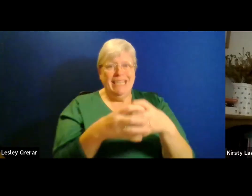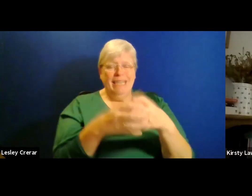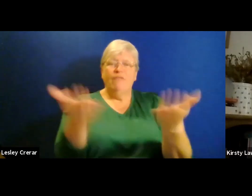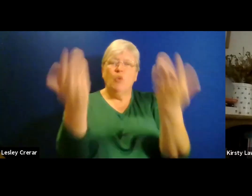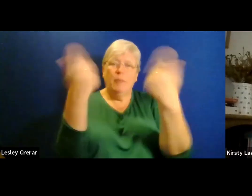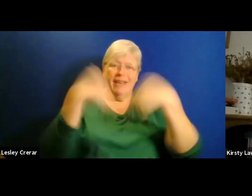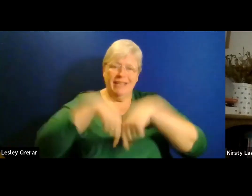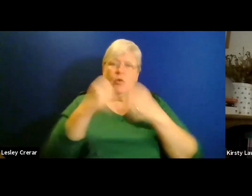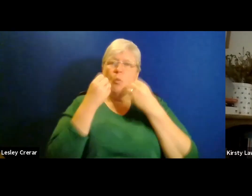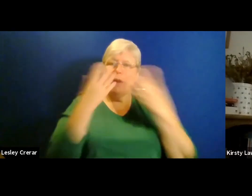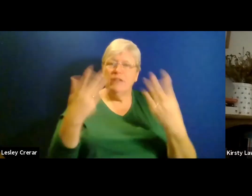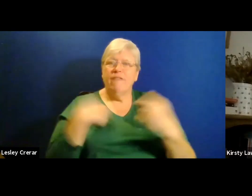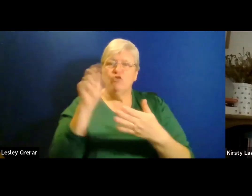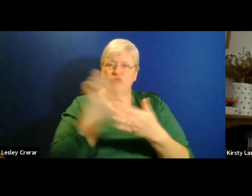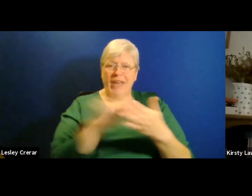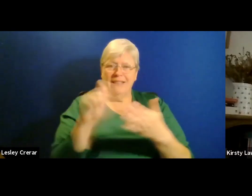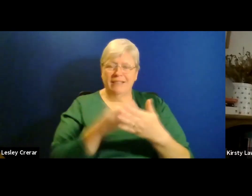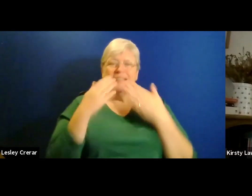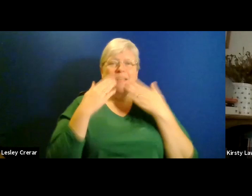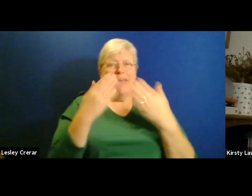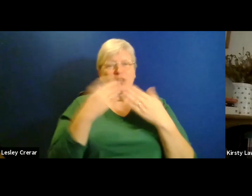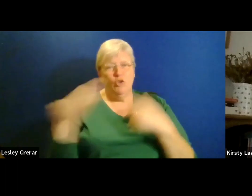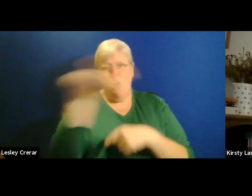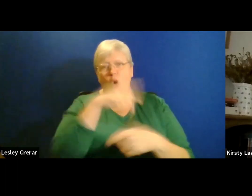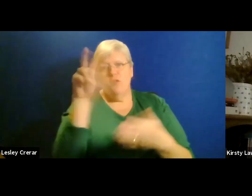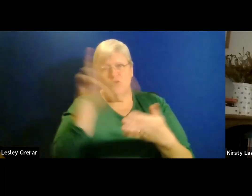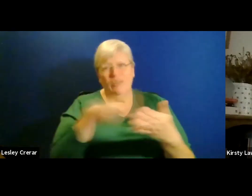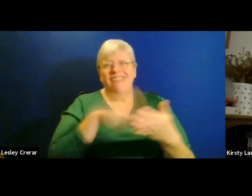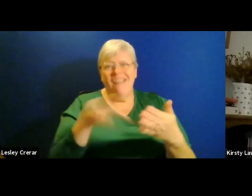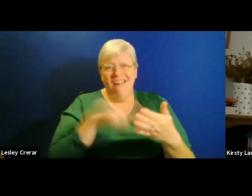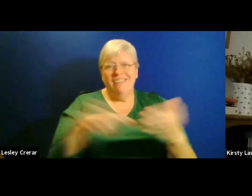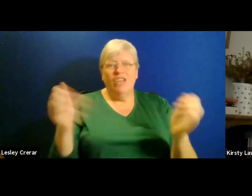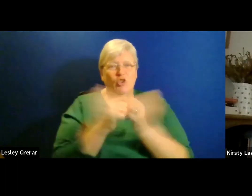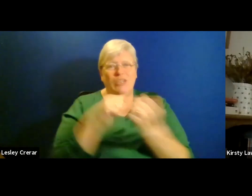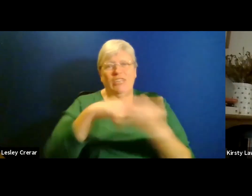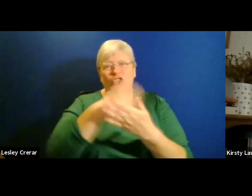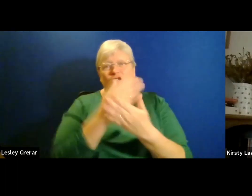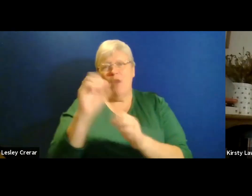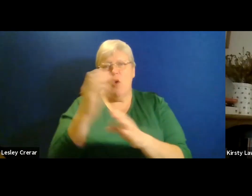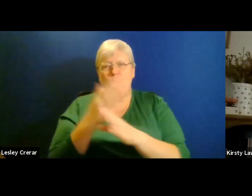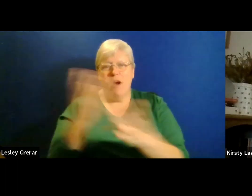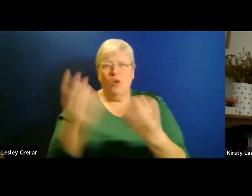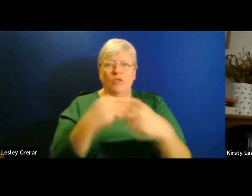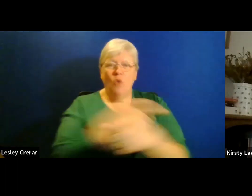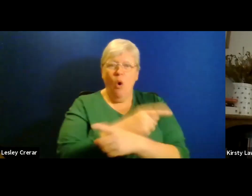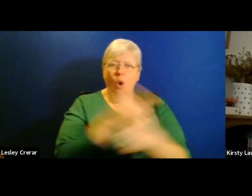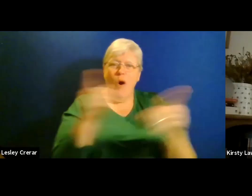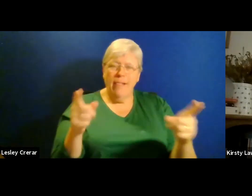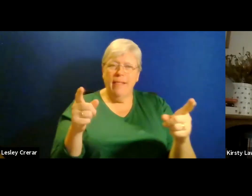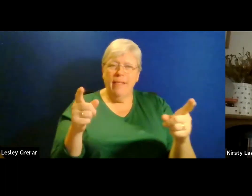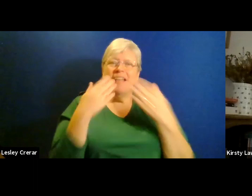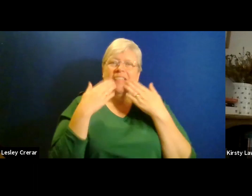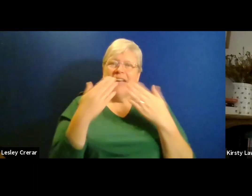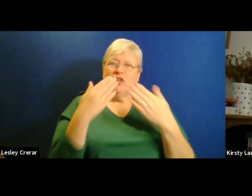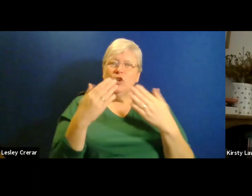these wonderful writers. Thank you to the wonderful writers for agreeing to share their work with you all tonight. Thank you to